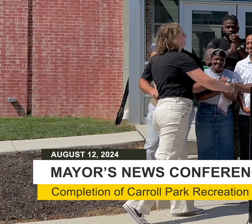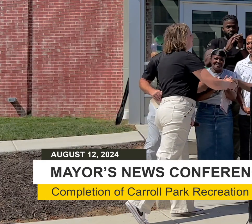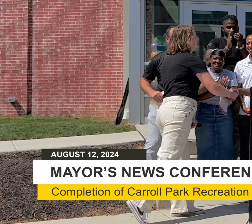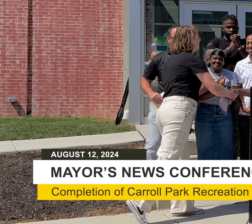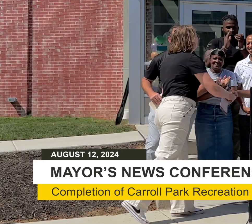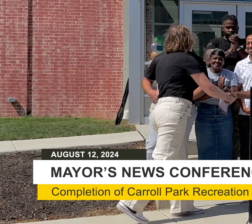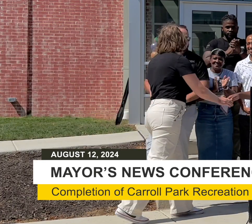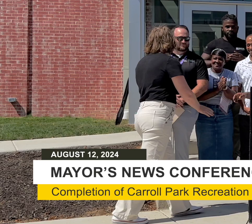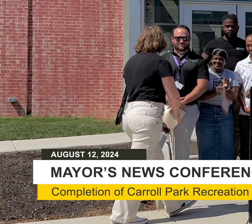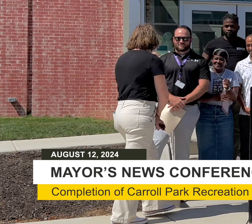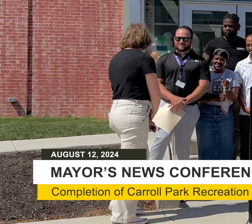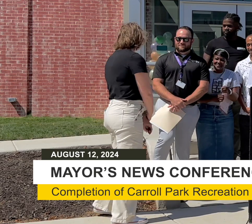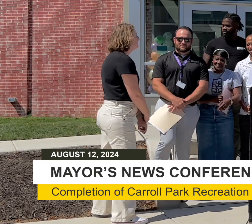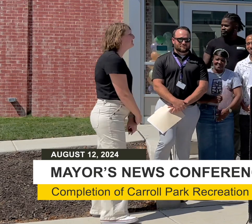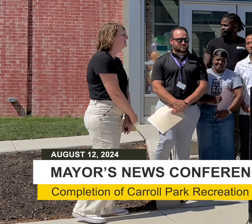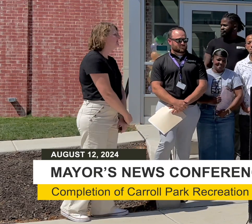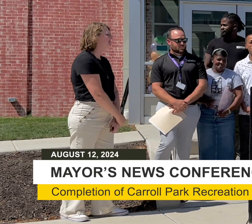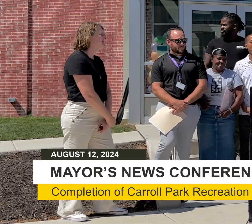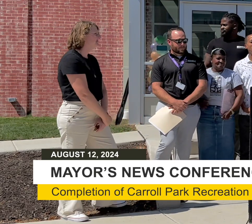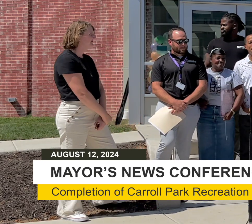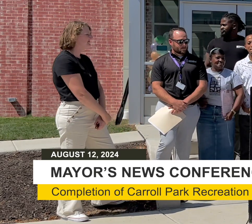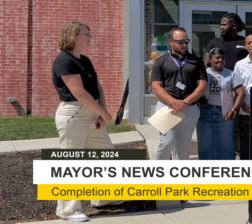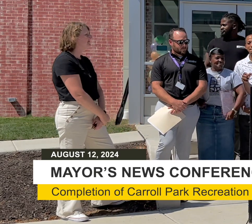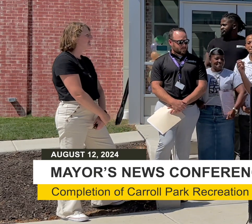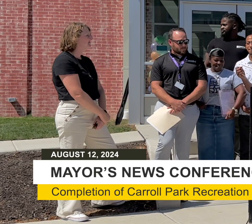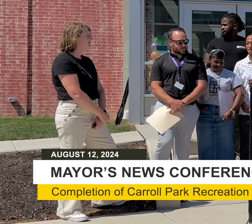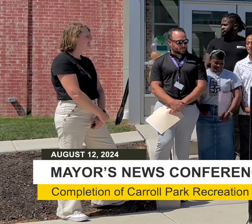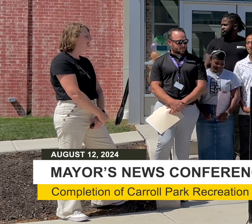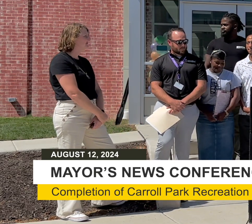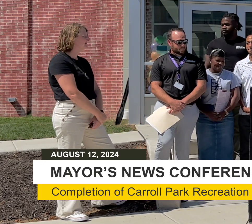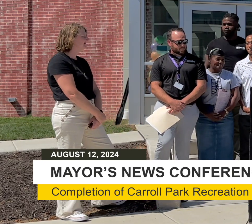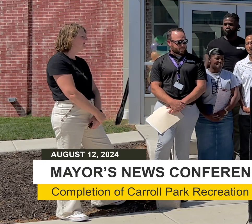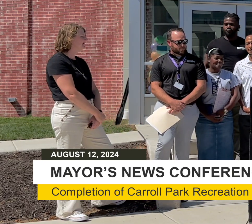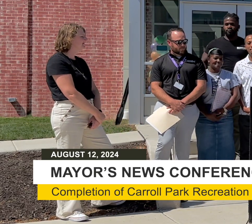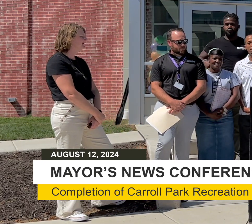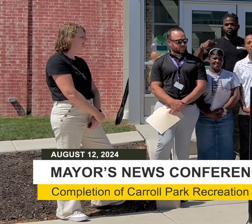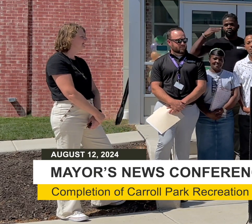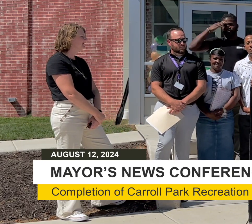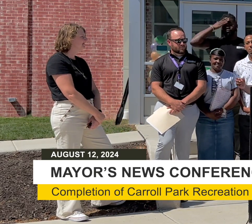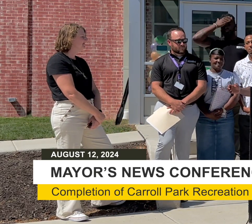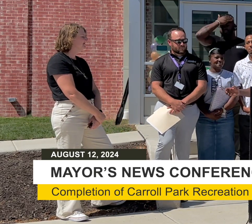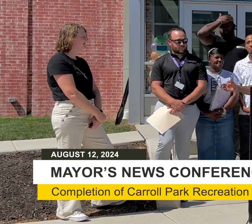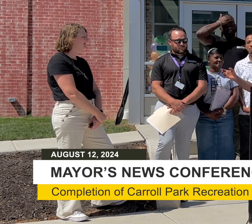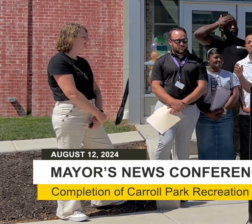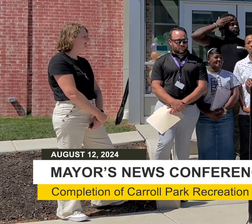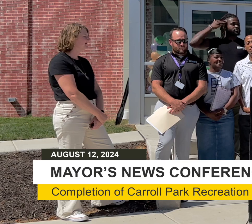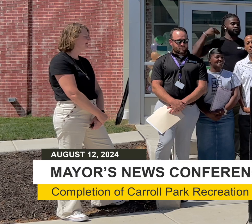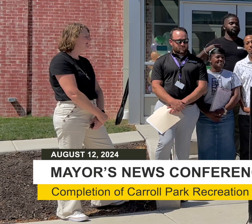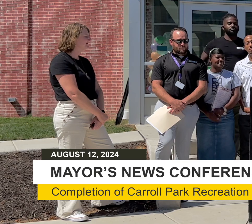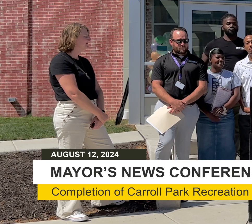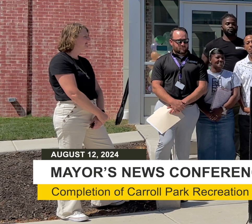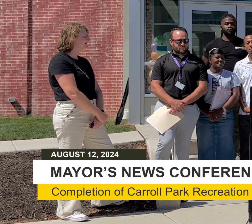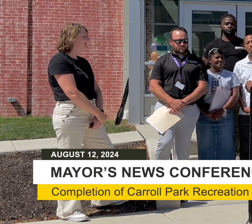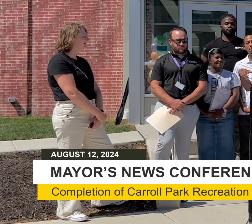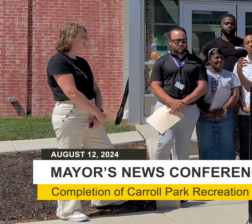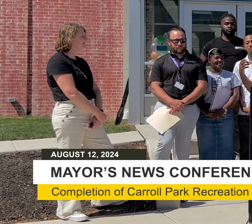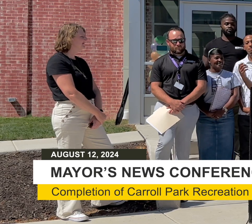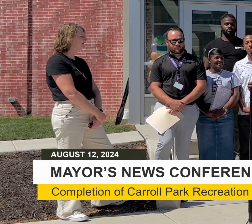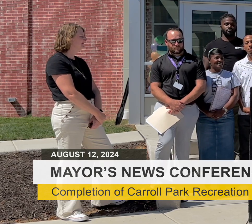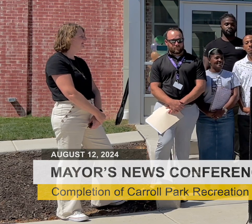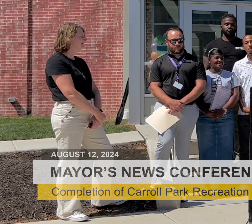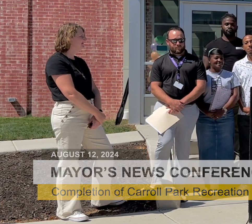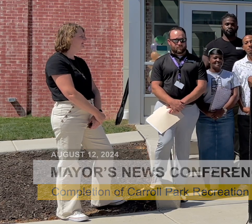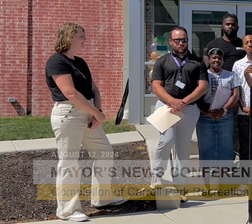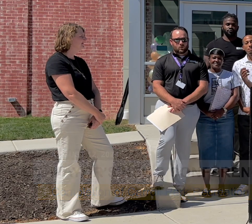Thank you. Thank you for your work and for your leadership, but more importantly, for your partnership and helping to show examples for all